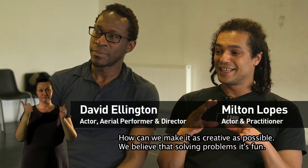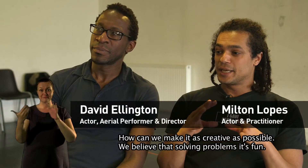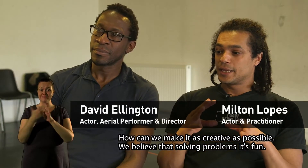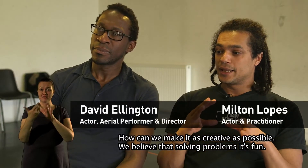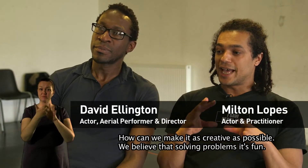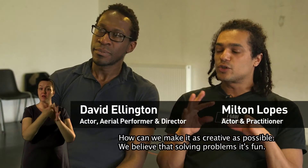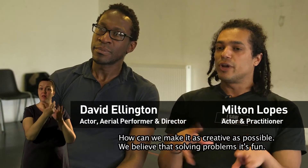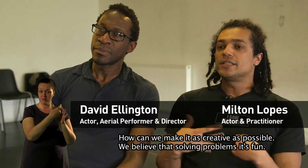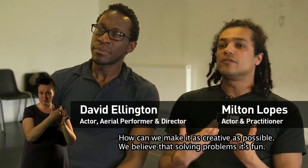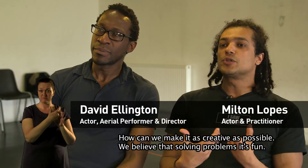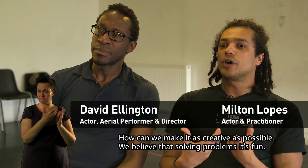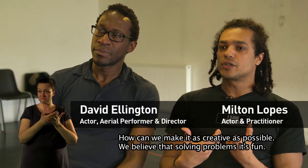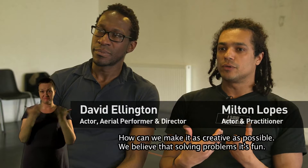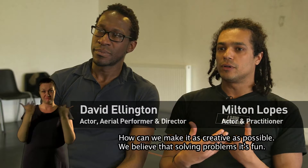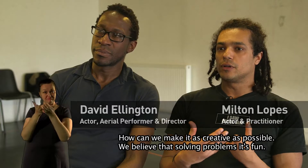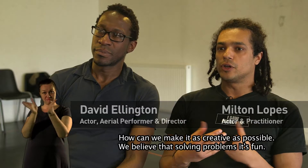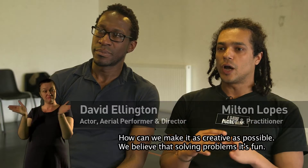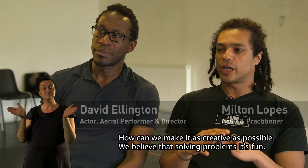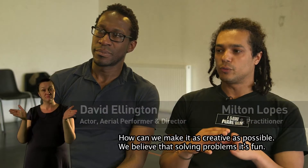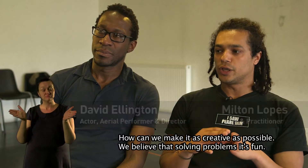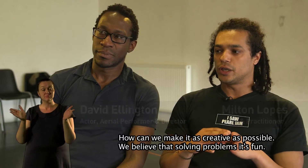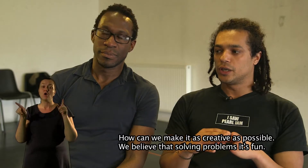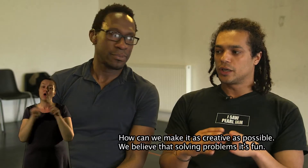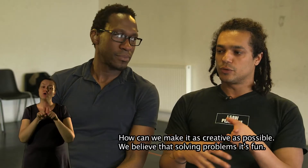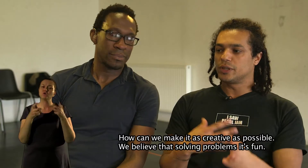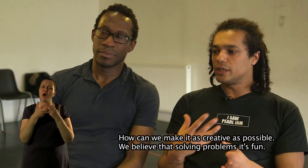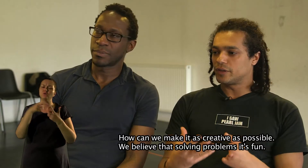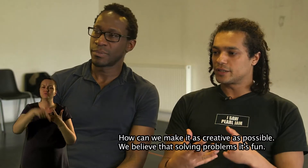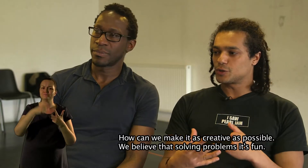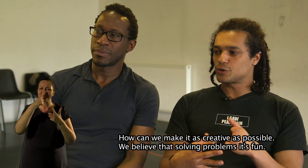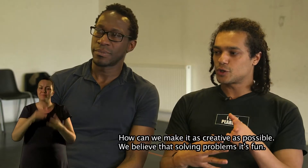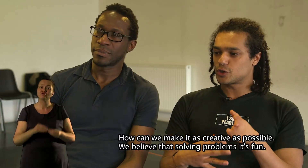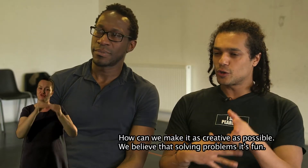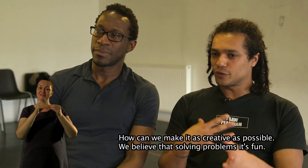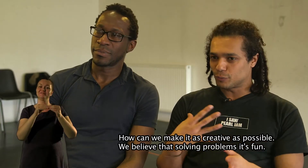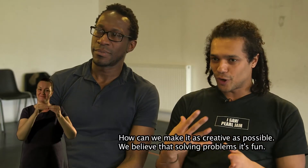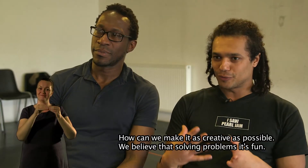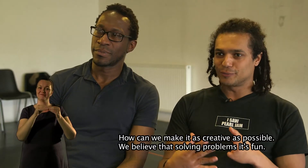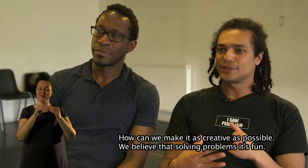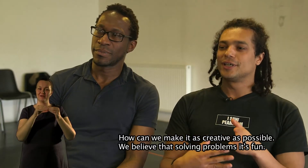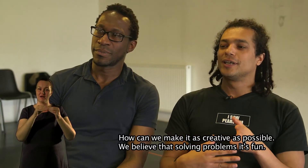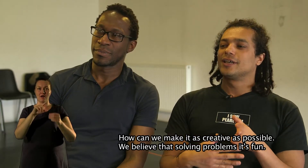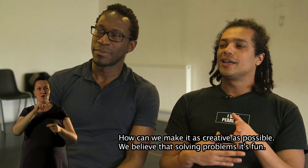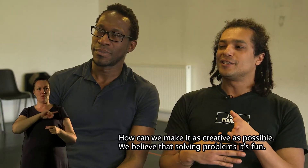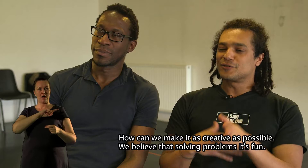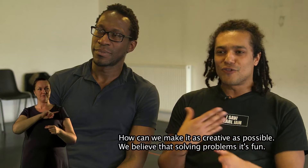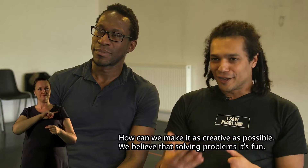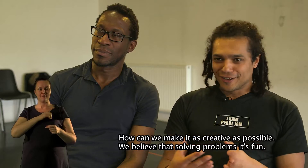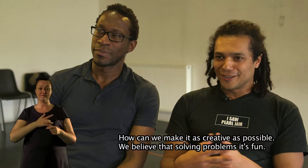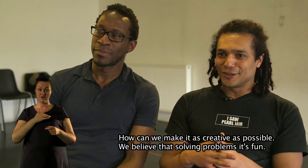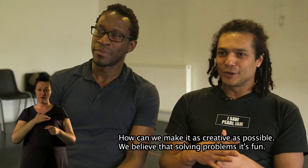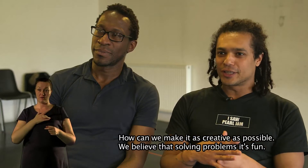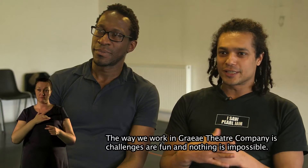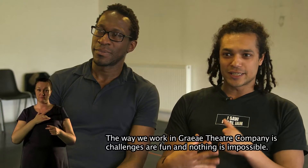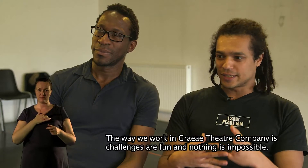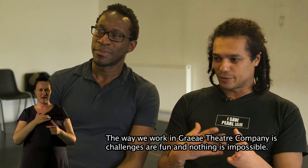it as creative as possible, you know, how can we, because we believe that solving problems, it's fun,